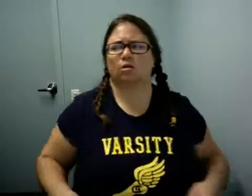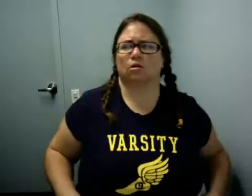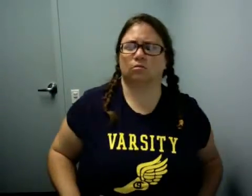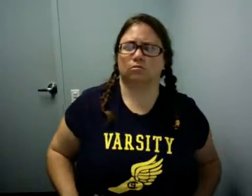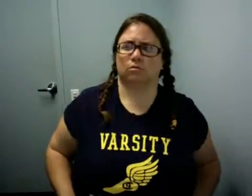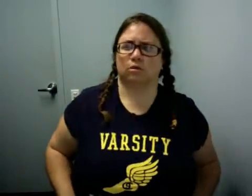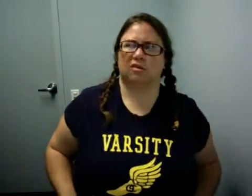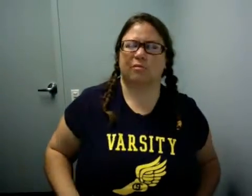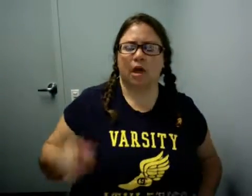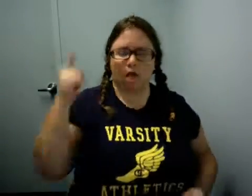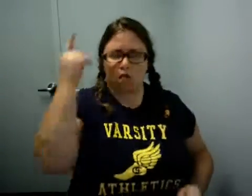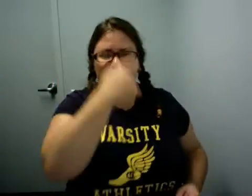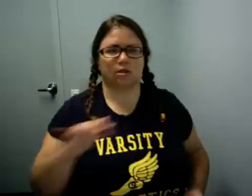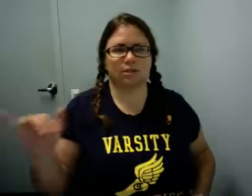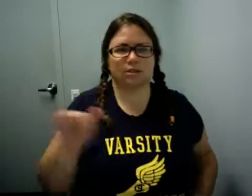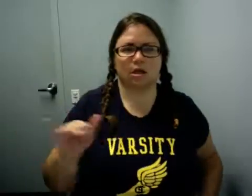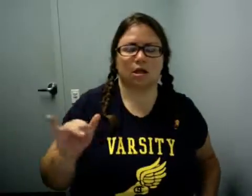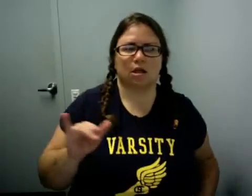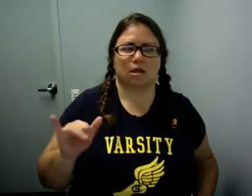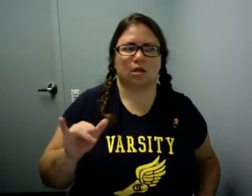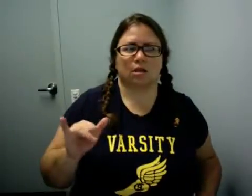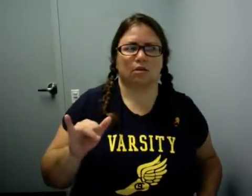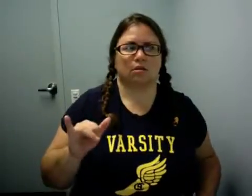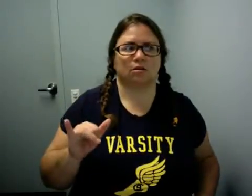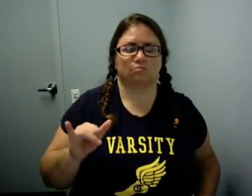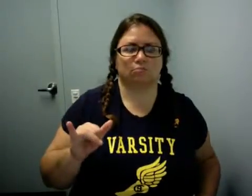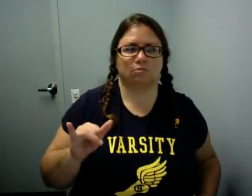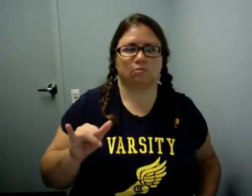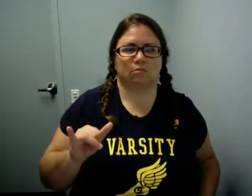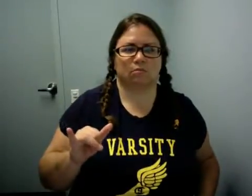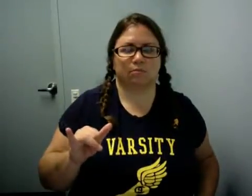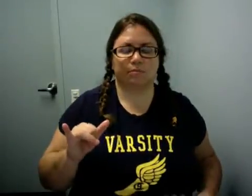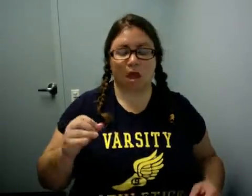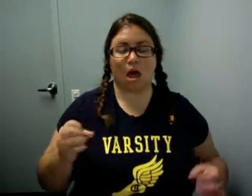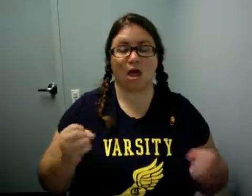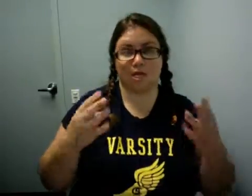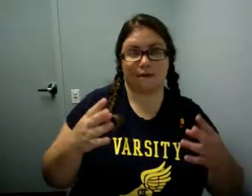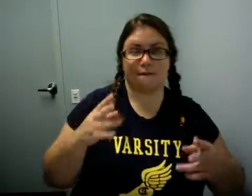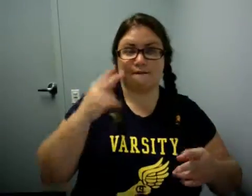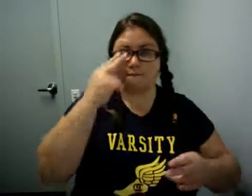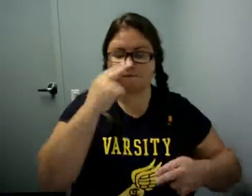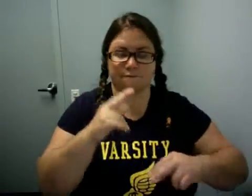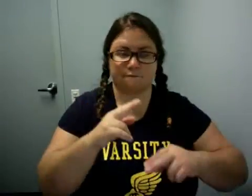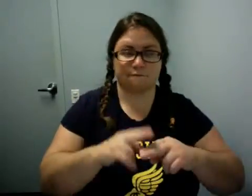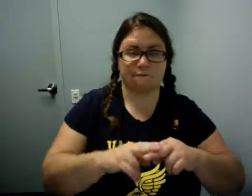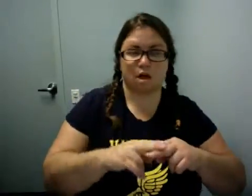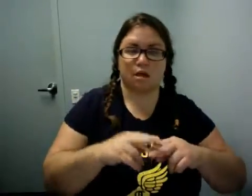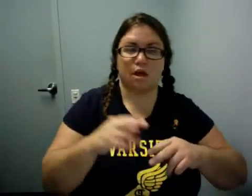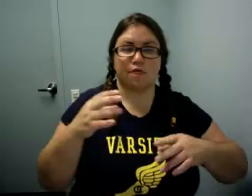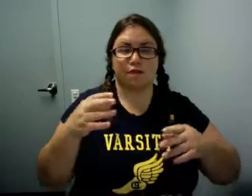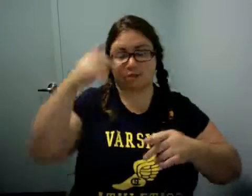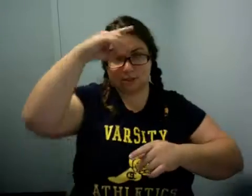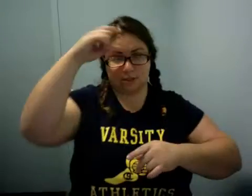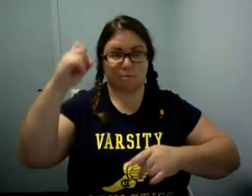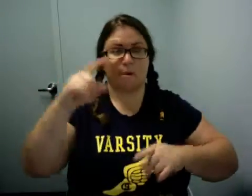like a lot of fun during the summer, but during the winter, nothing was open because no one's there. It's pretty much a ghost